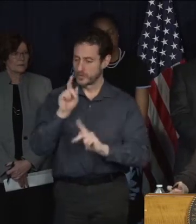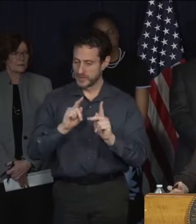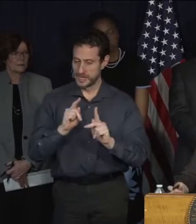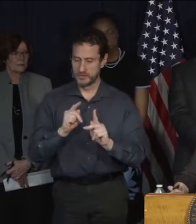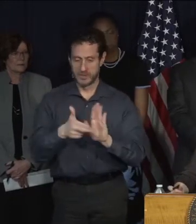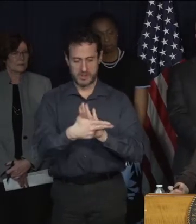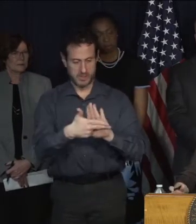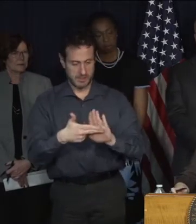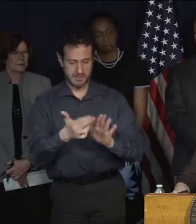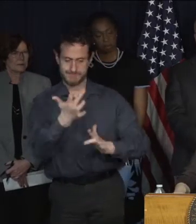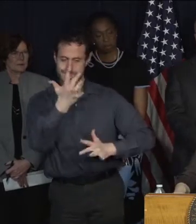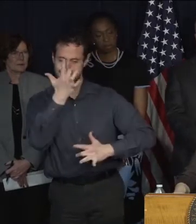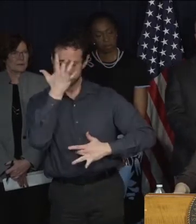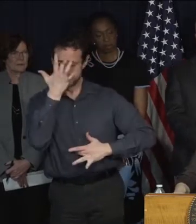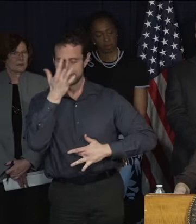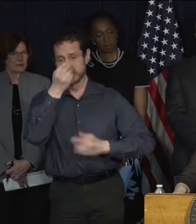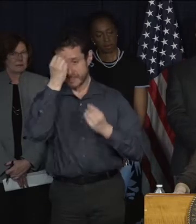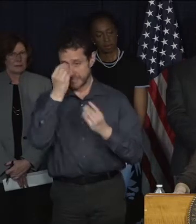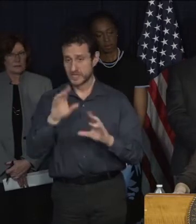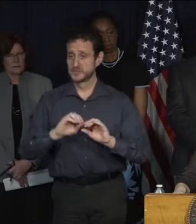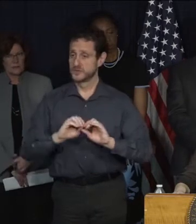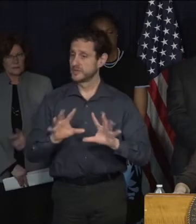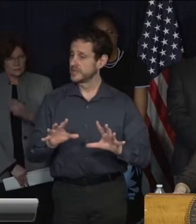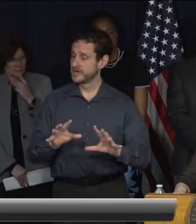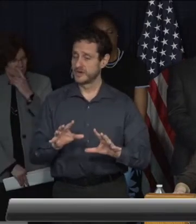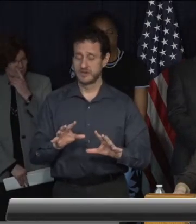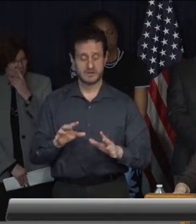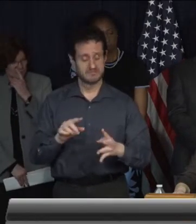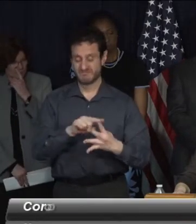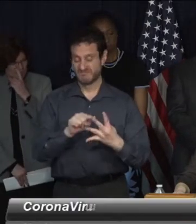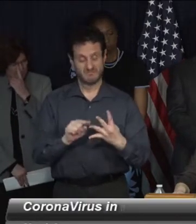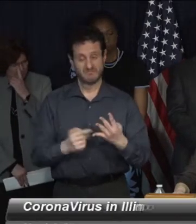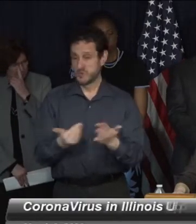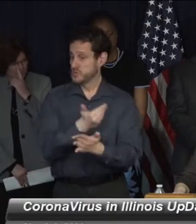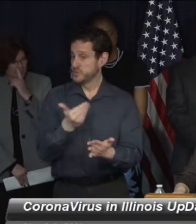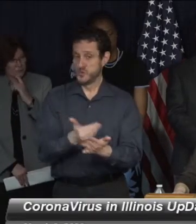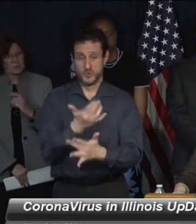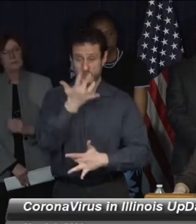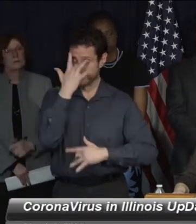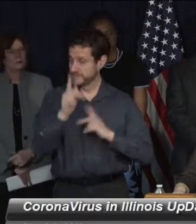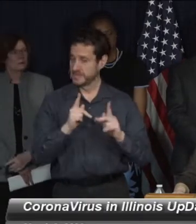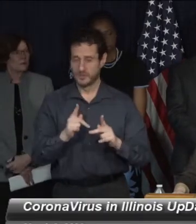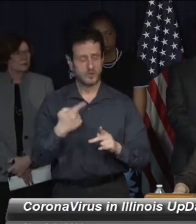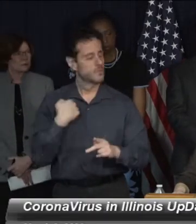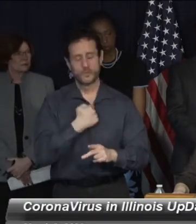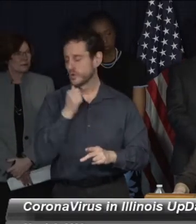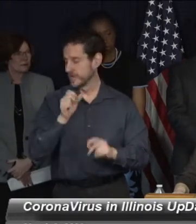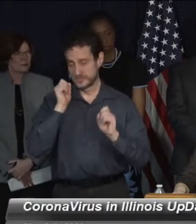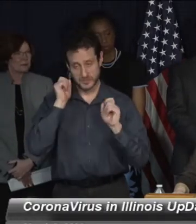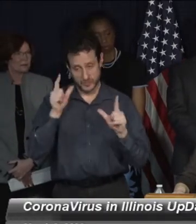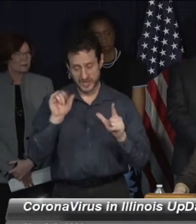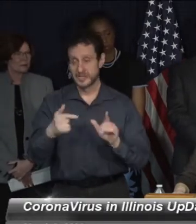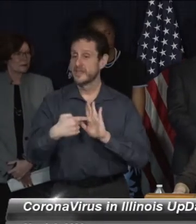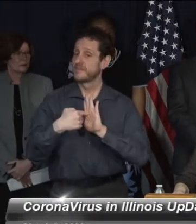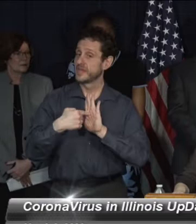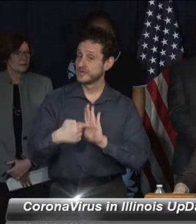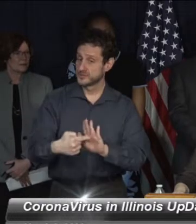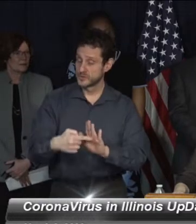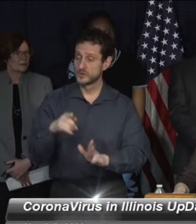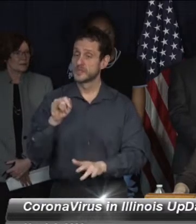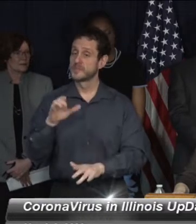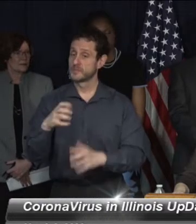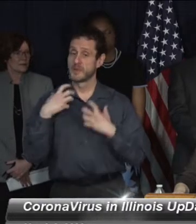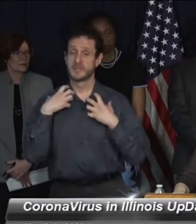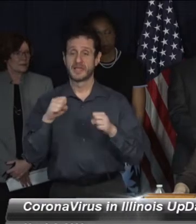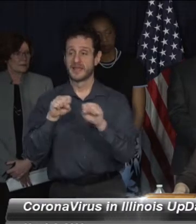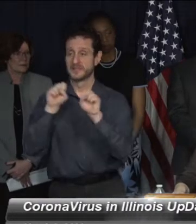so I do want to be clear that this news is not surprising. In fact, in many ways, it is an example of the public health